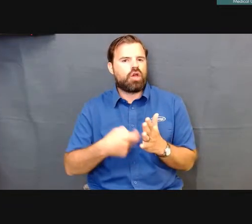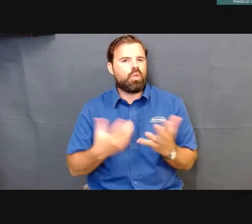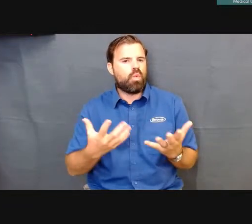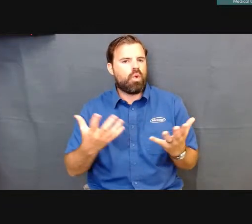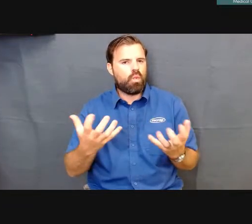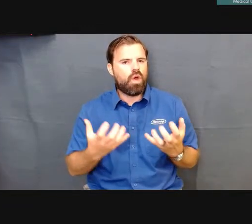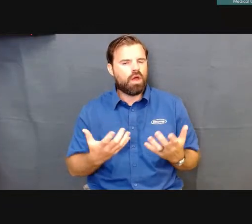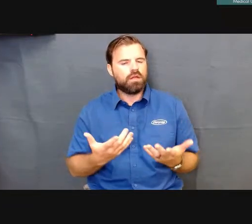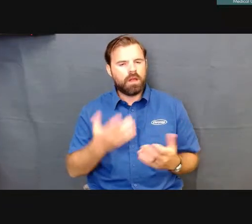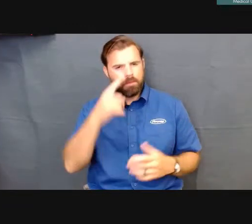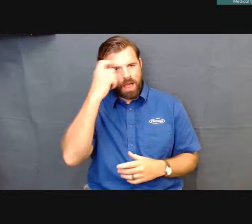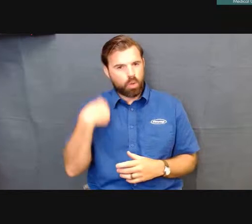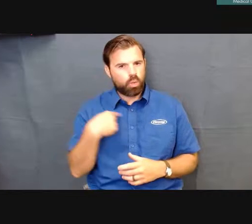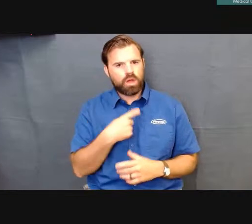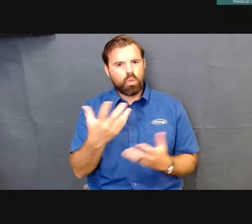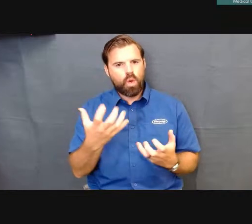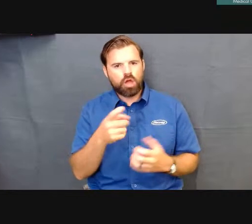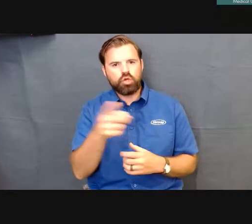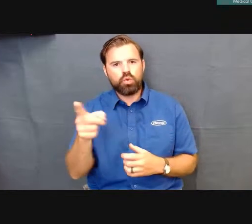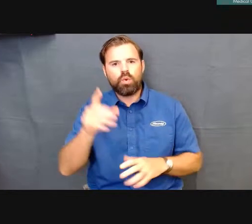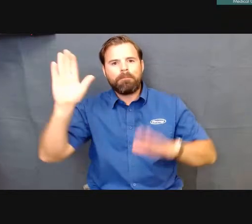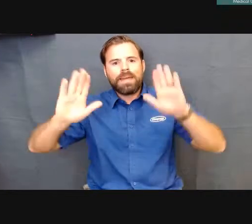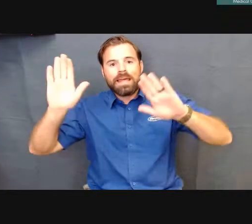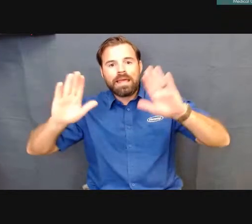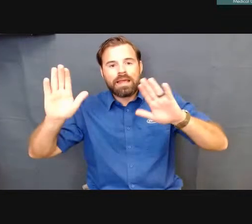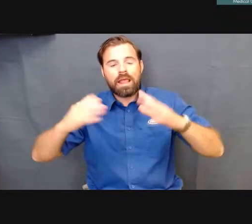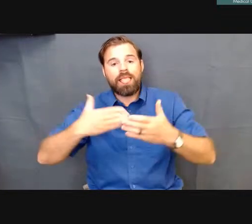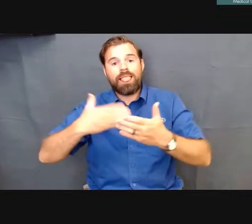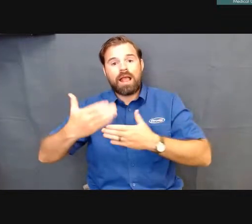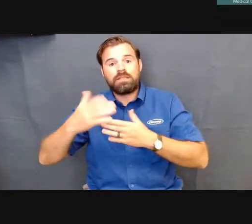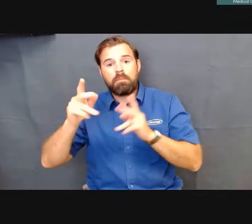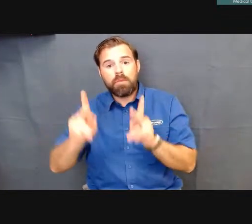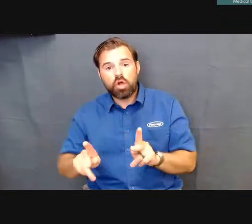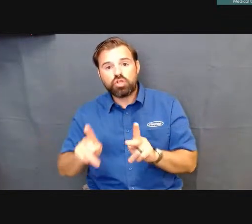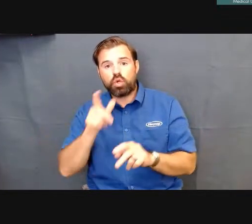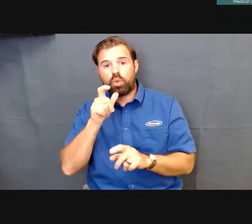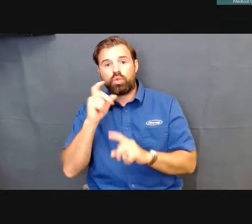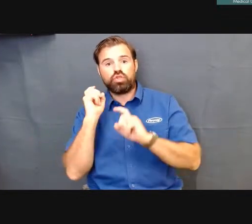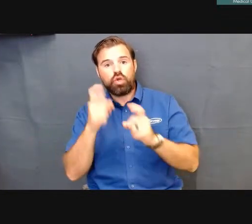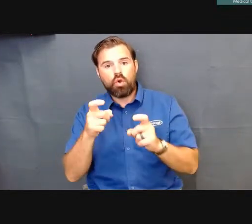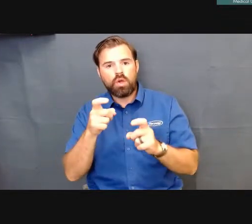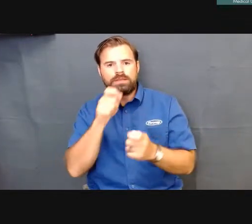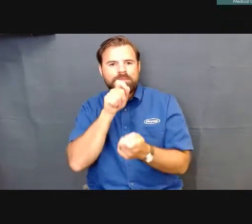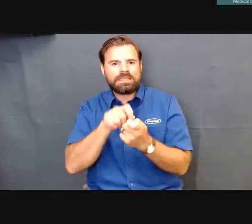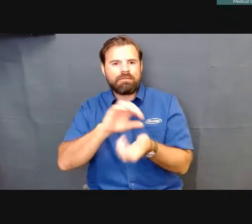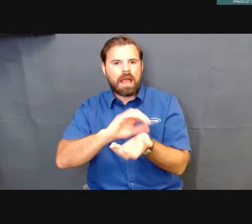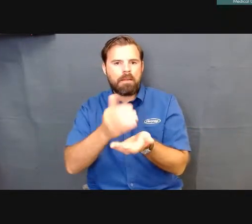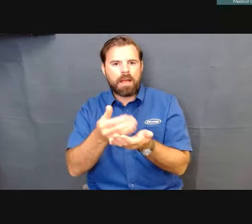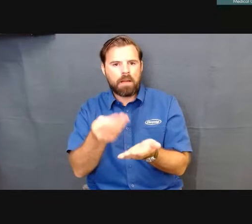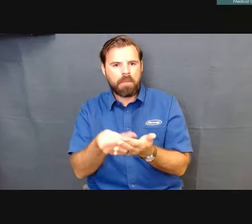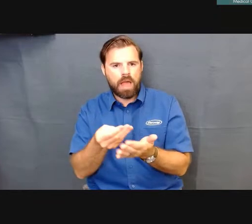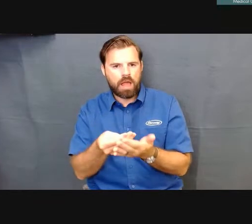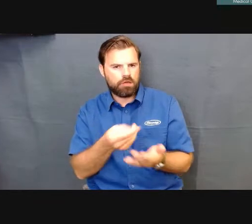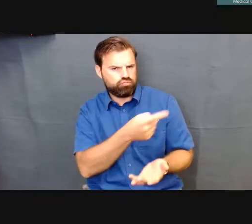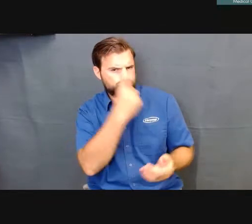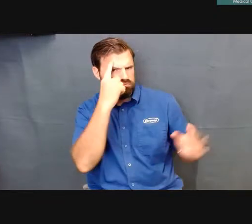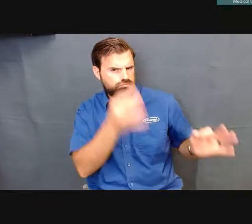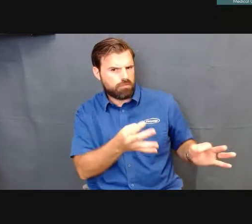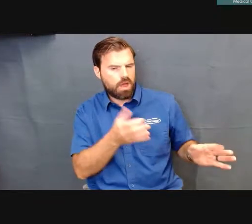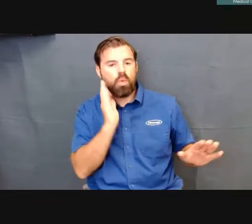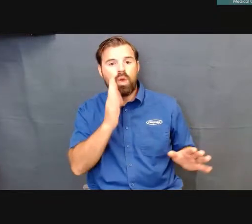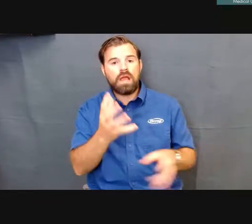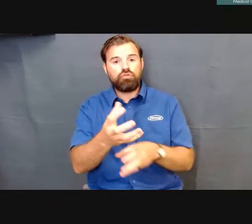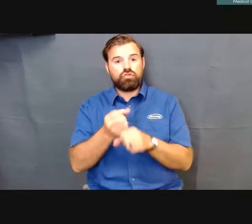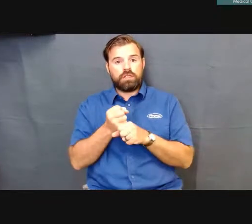we want you all to bid on this, and the next person who donates a certain amount of money, I'll let you talk about that, will